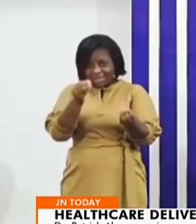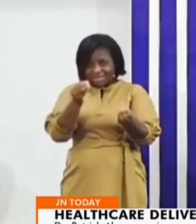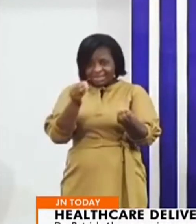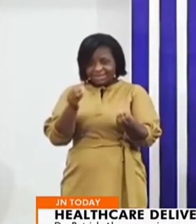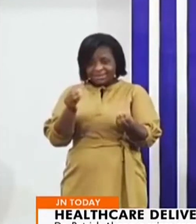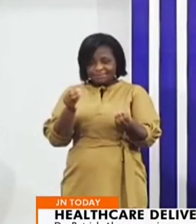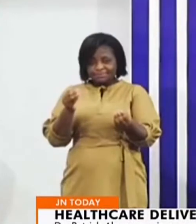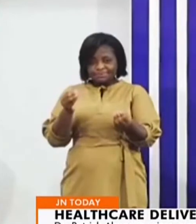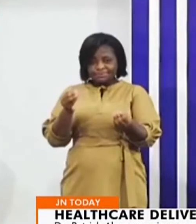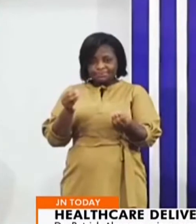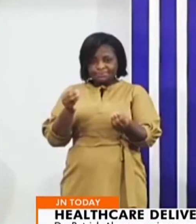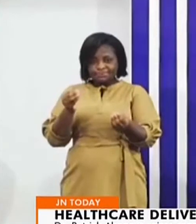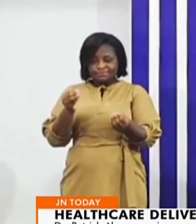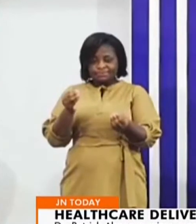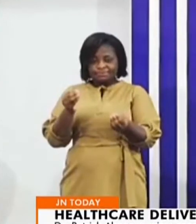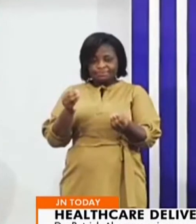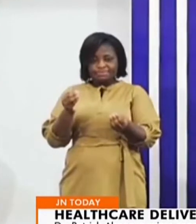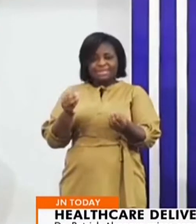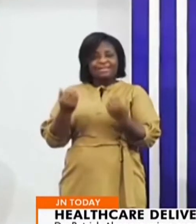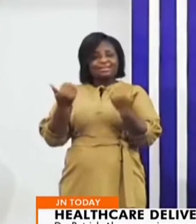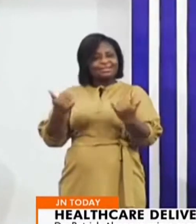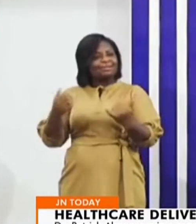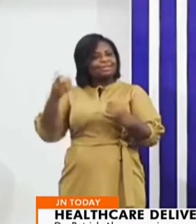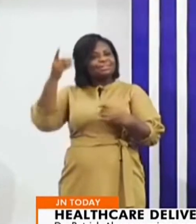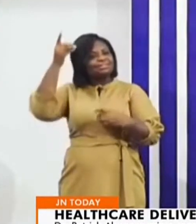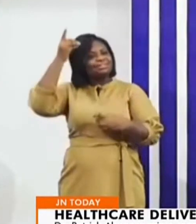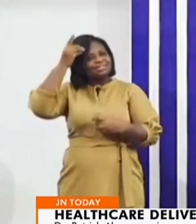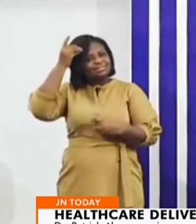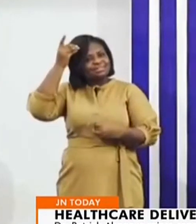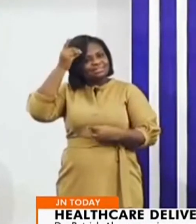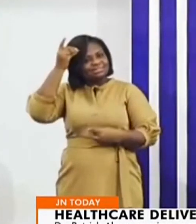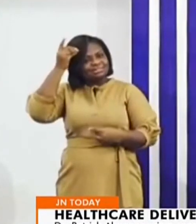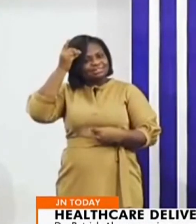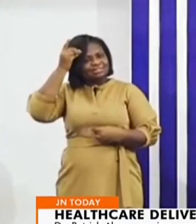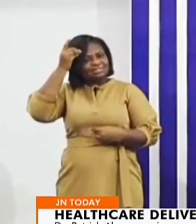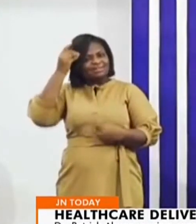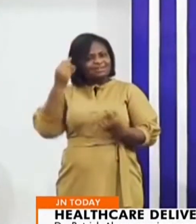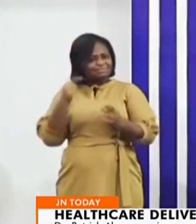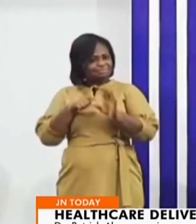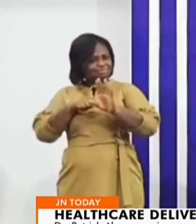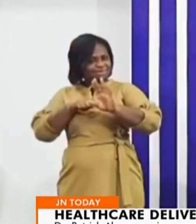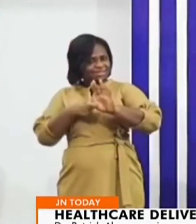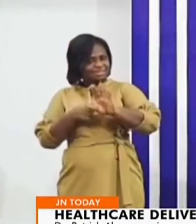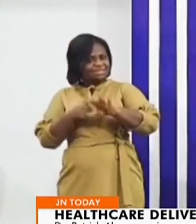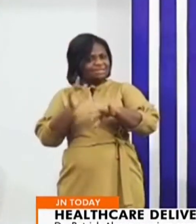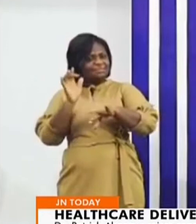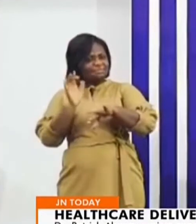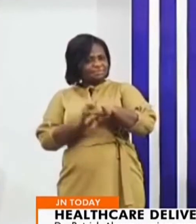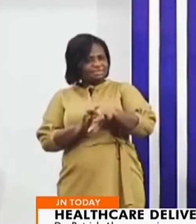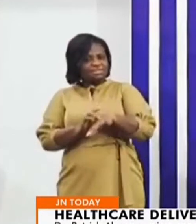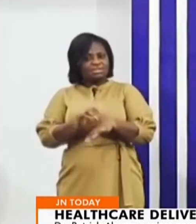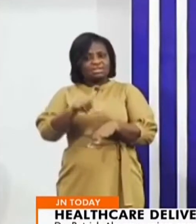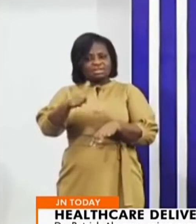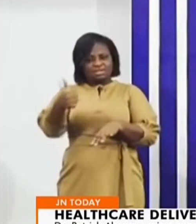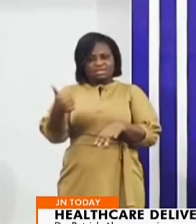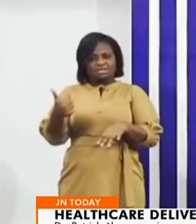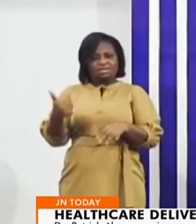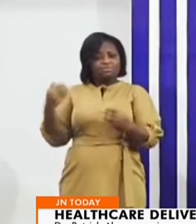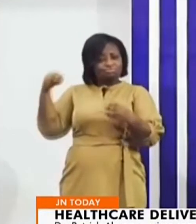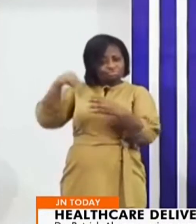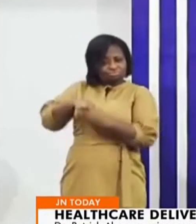the disease has upset affecting other sectors including the health sector